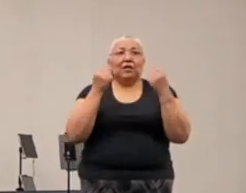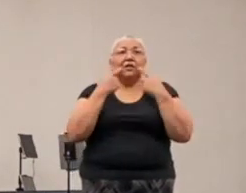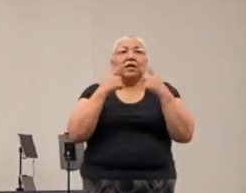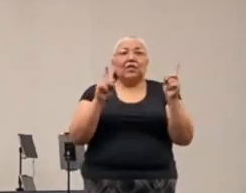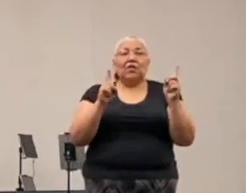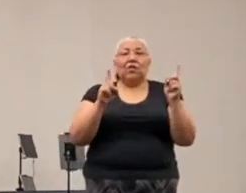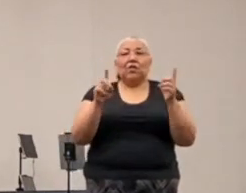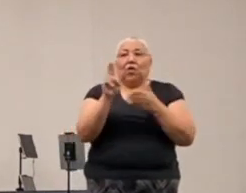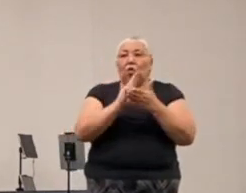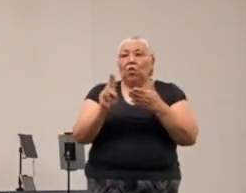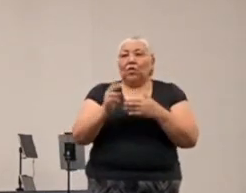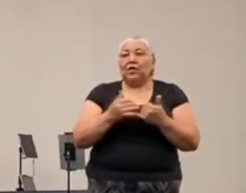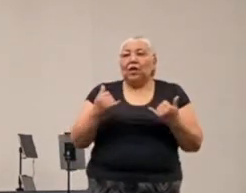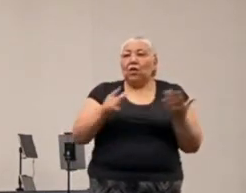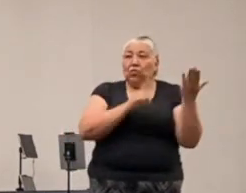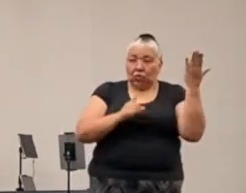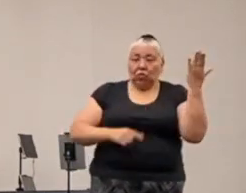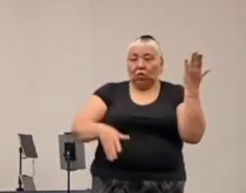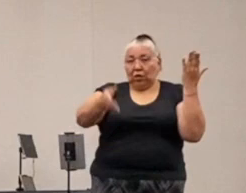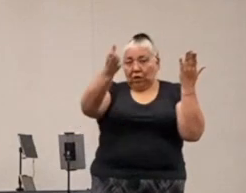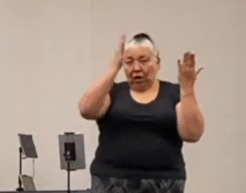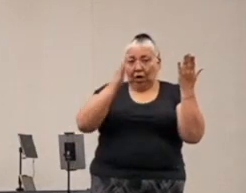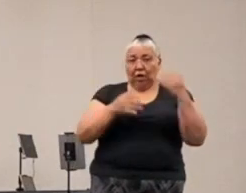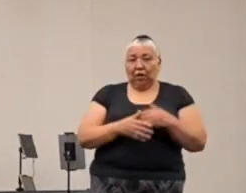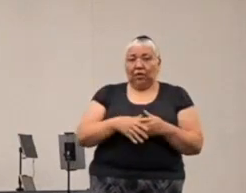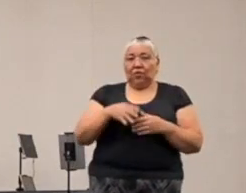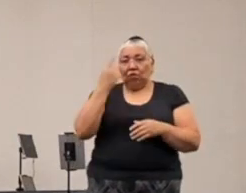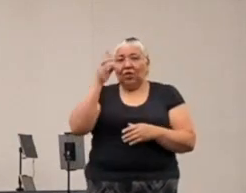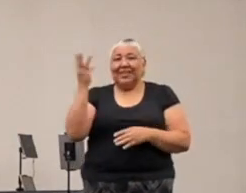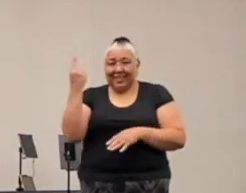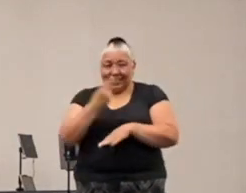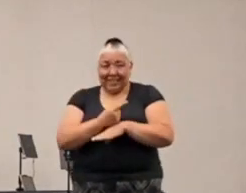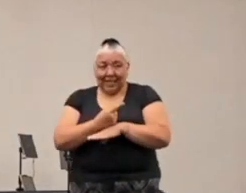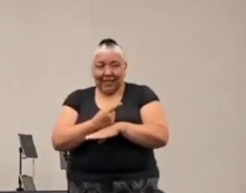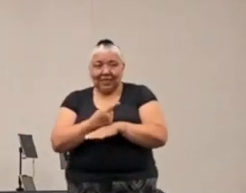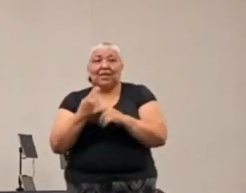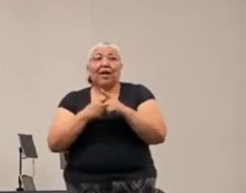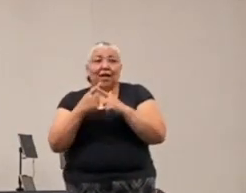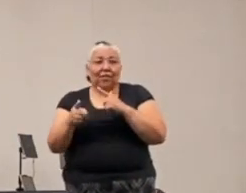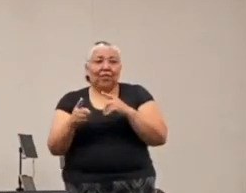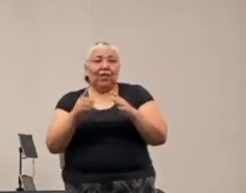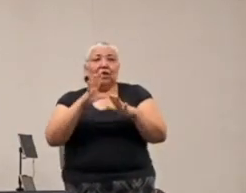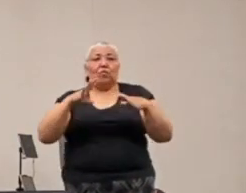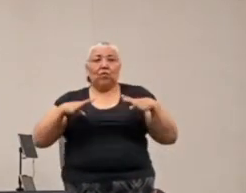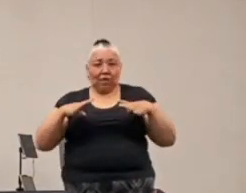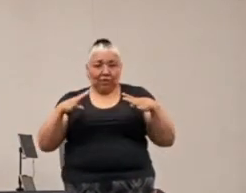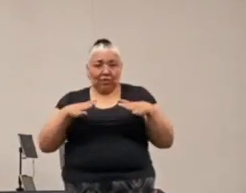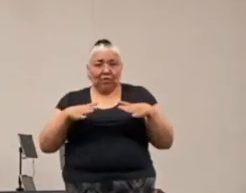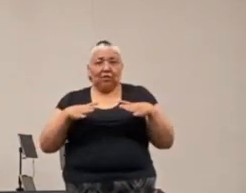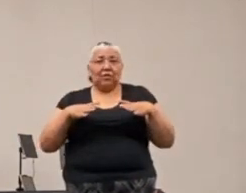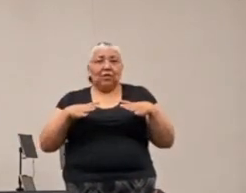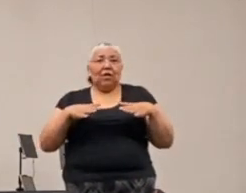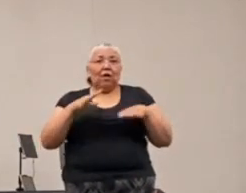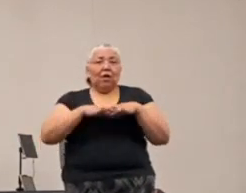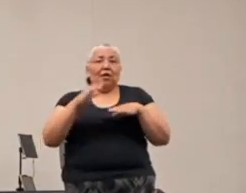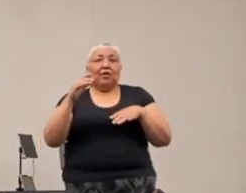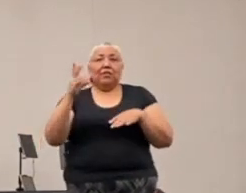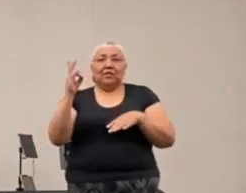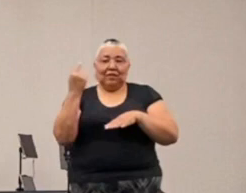Lord God created for 6 days and rested on the seventh day. He